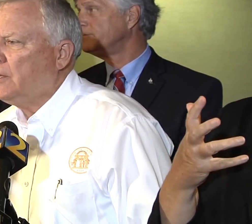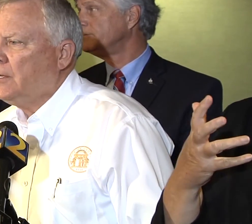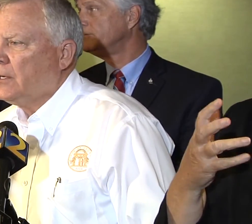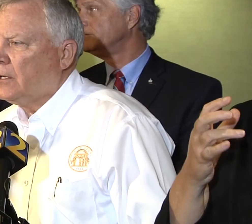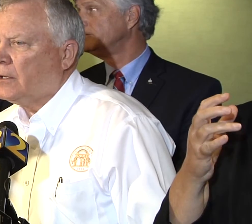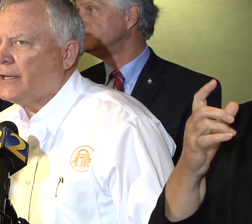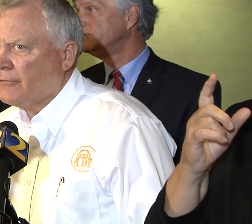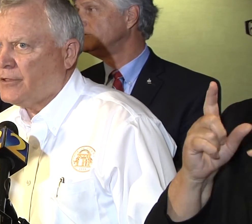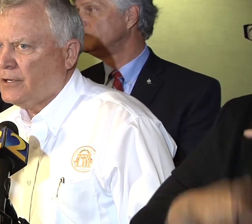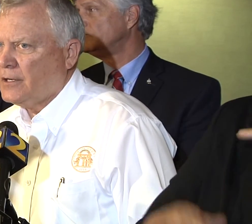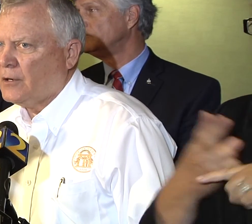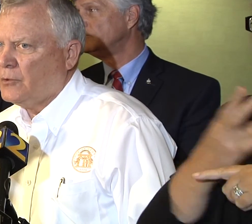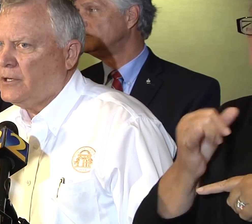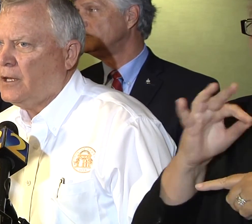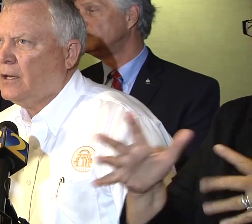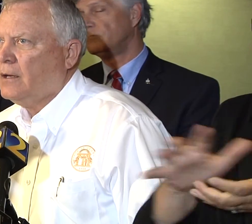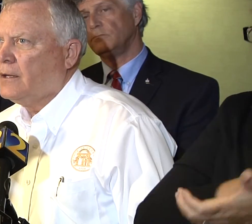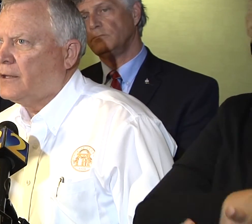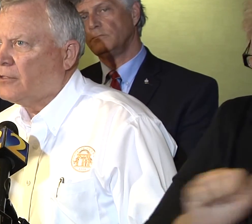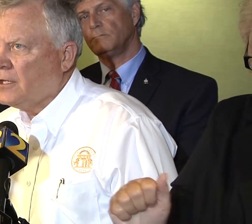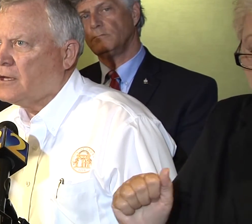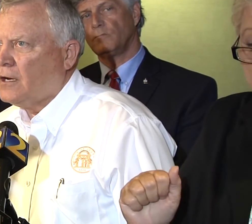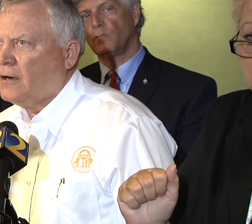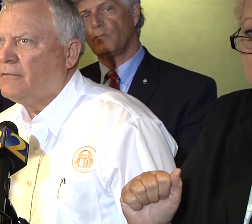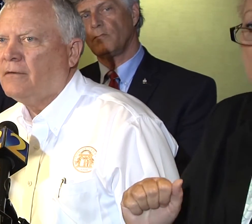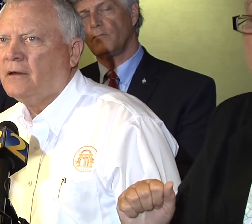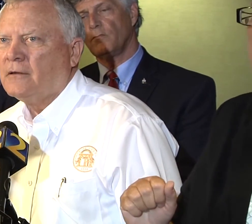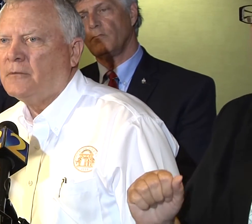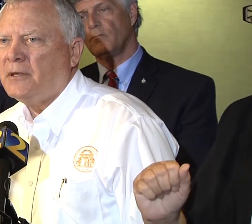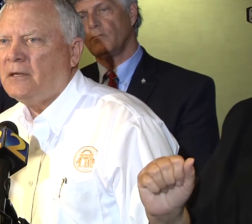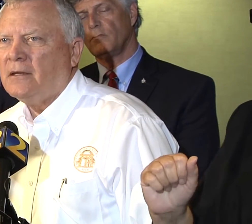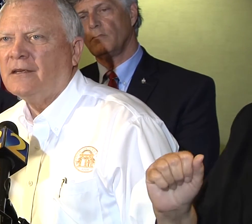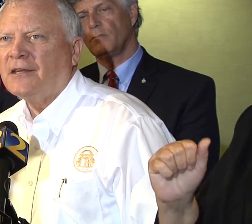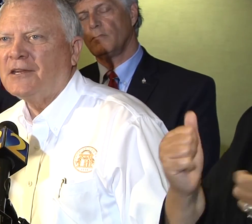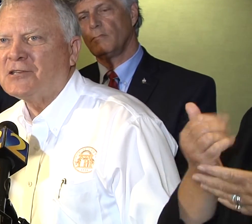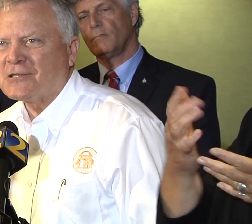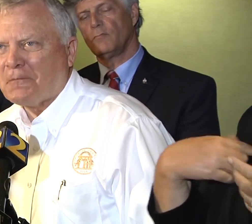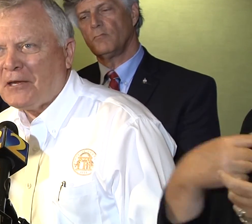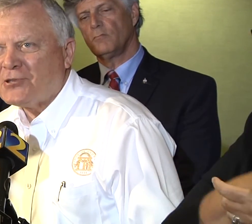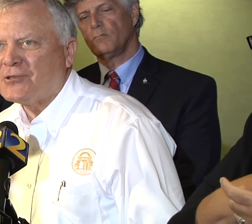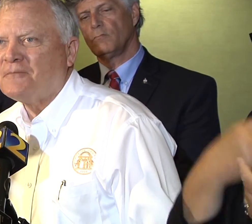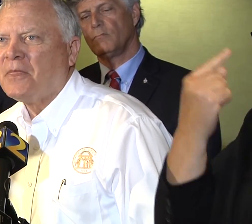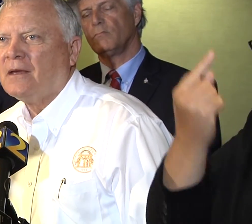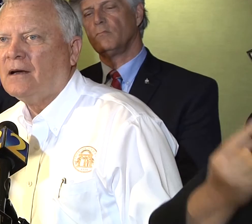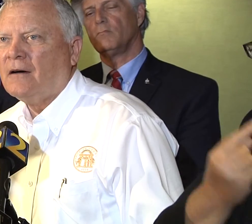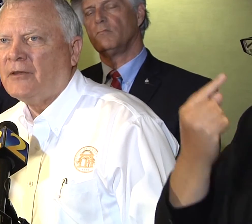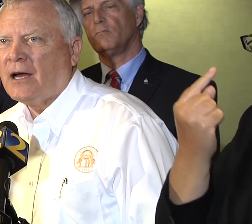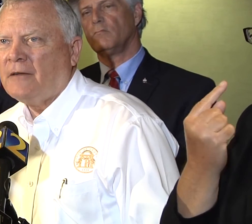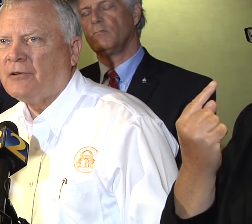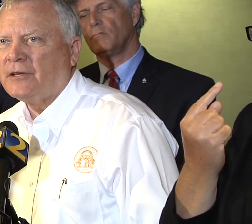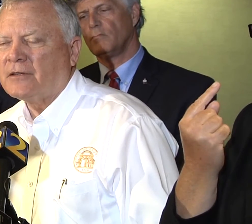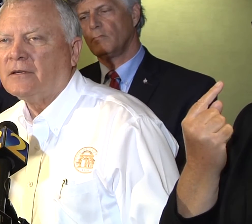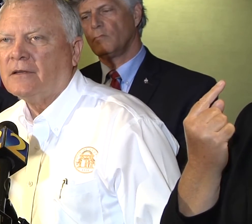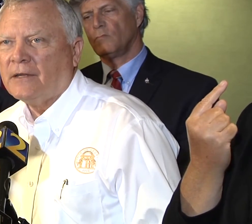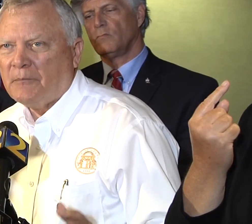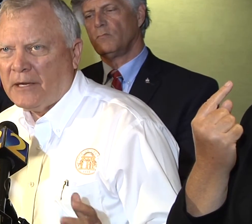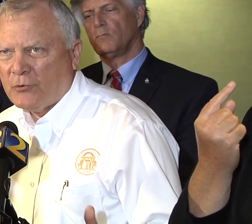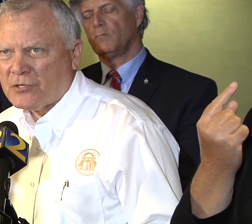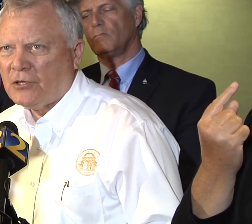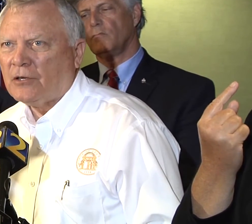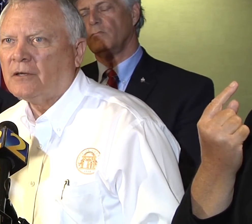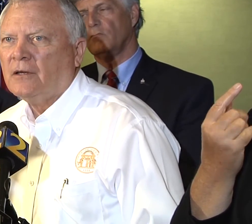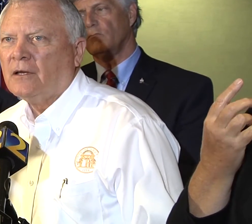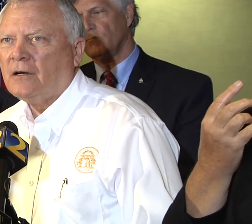So everything that we can think of to be in anticipation of the conflict that